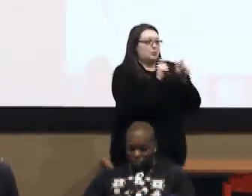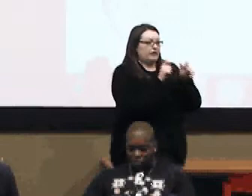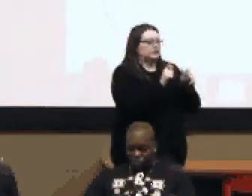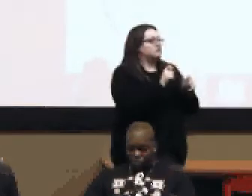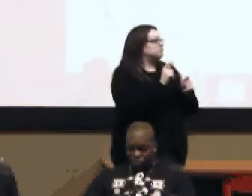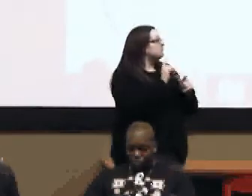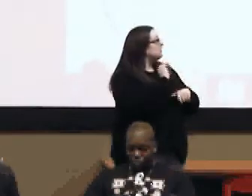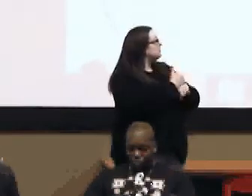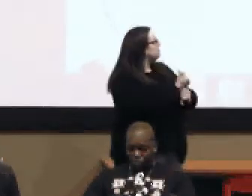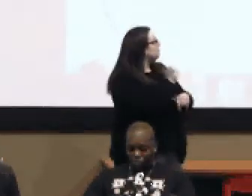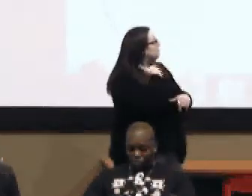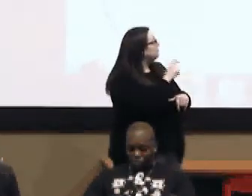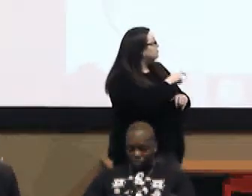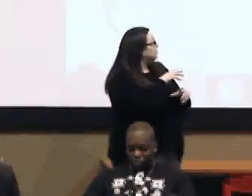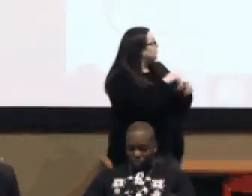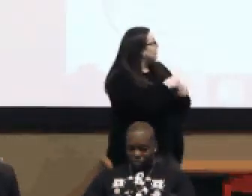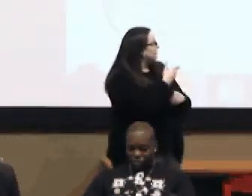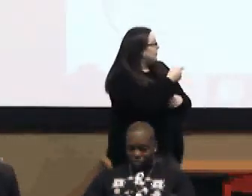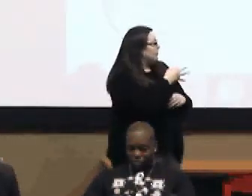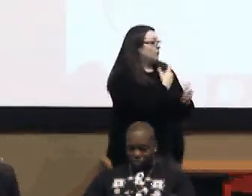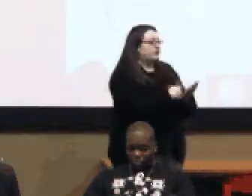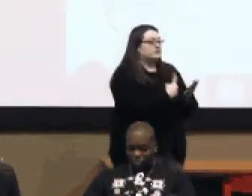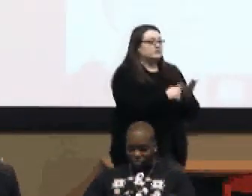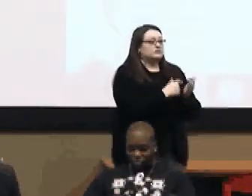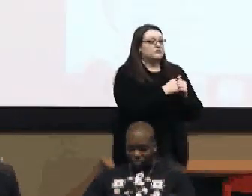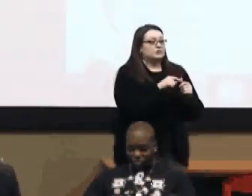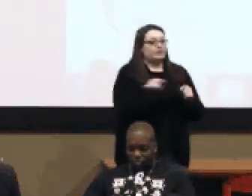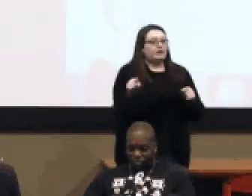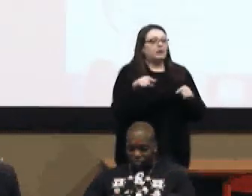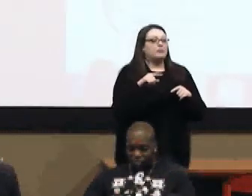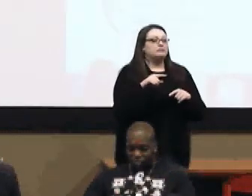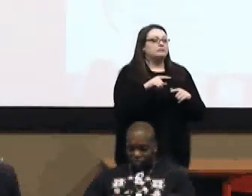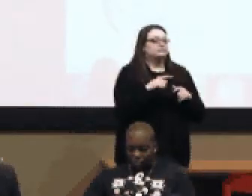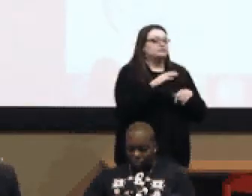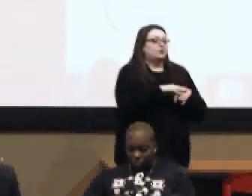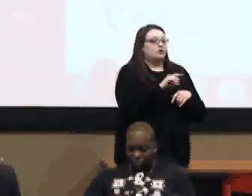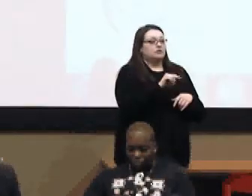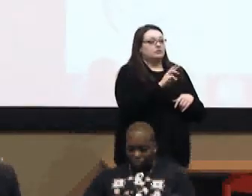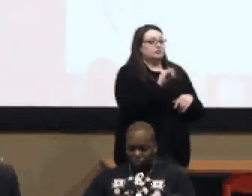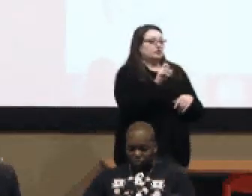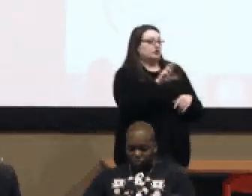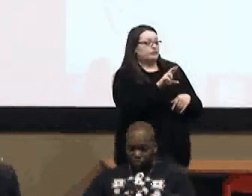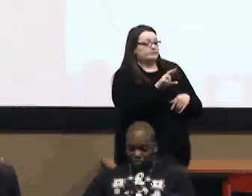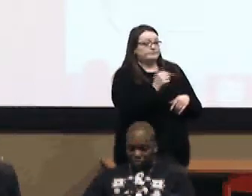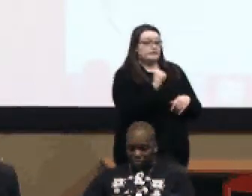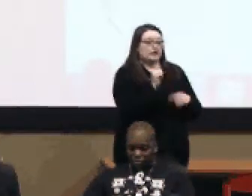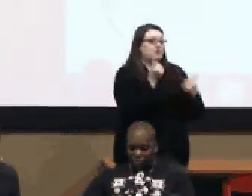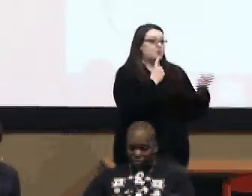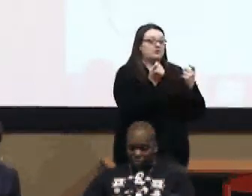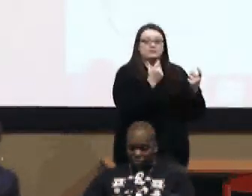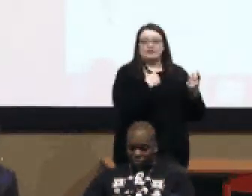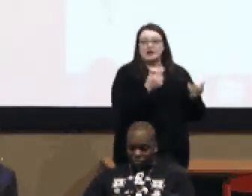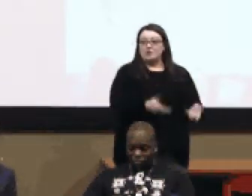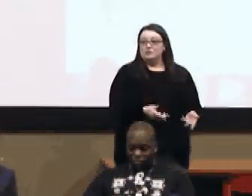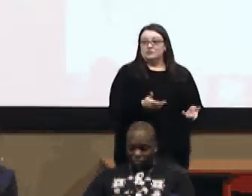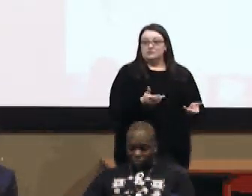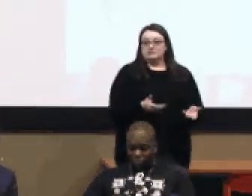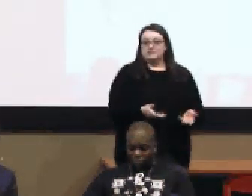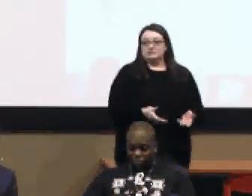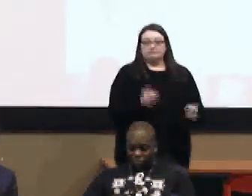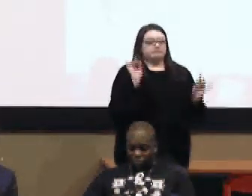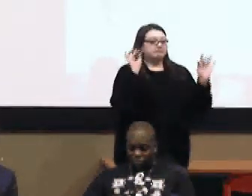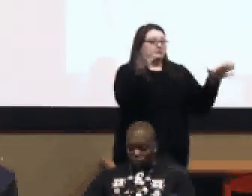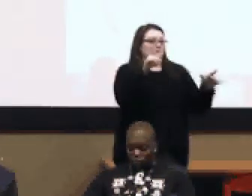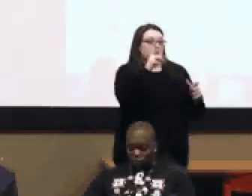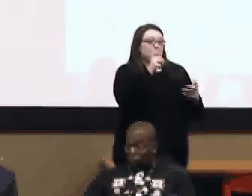earlier today, so it should be up there if you want to talk to them via Twitter. So let's get started. Questions. And I'm just going to throw them out, and then whoever